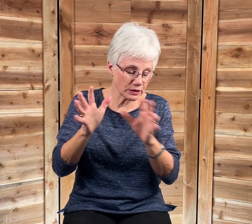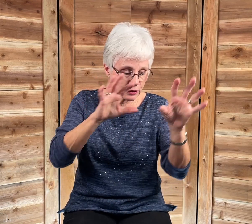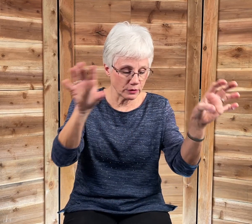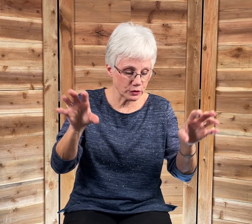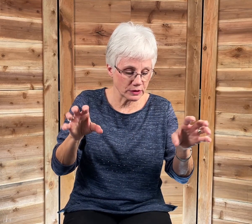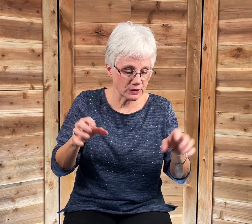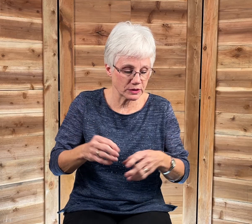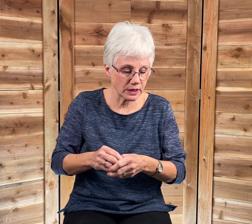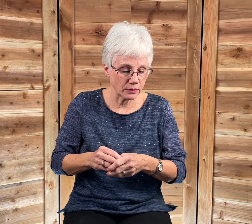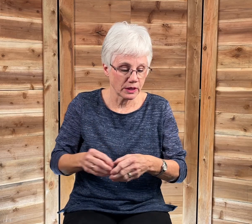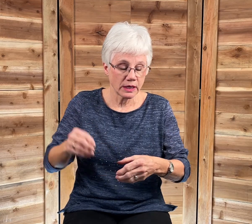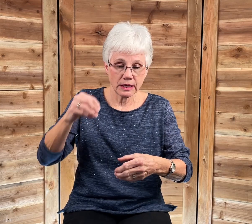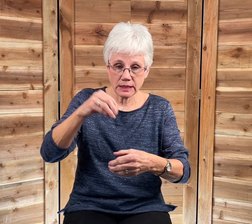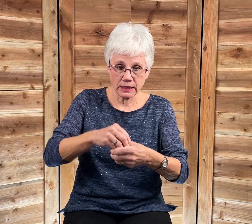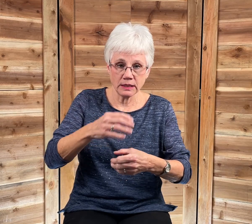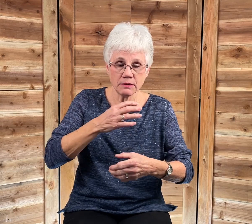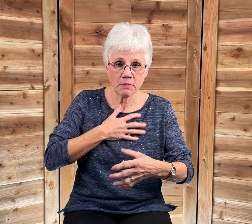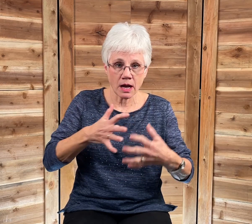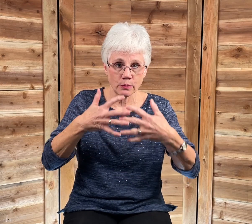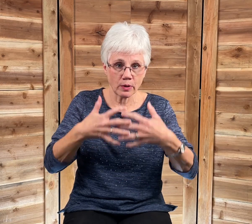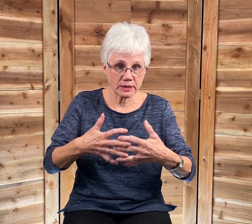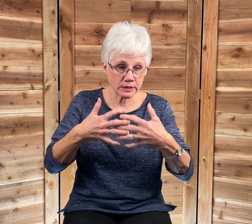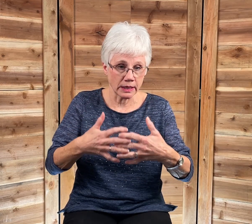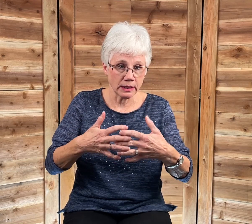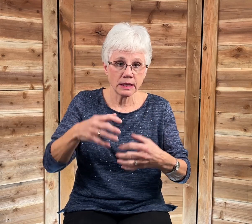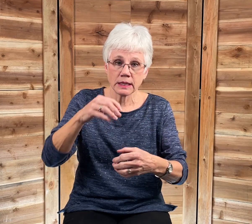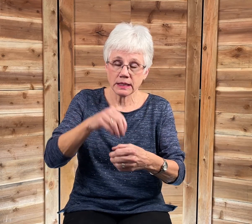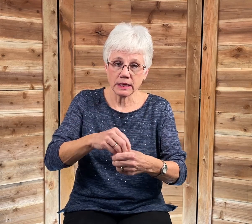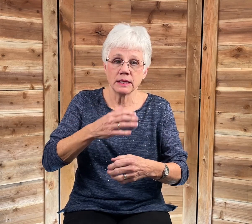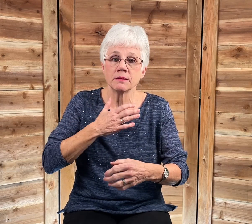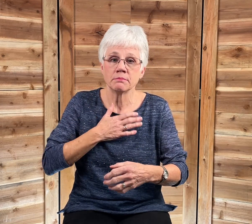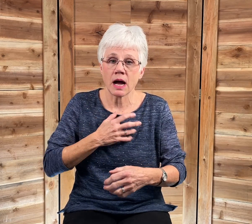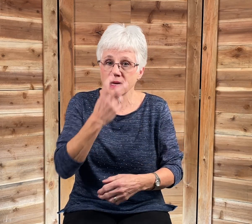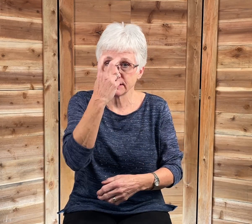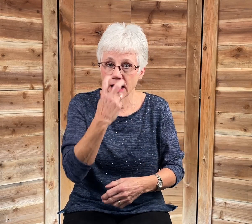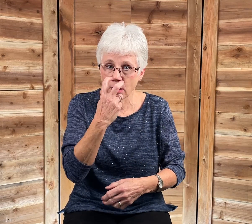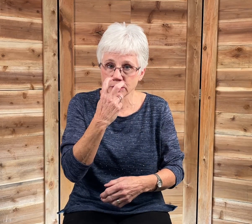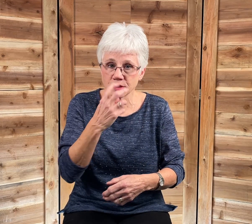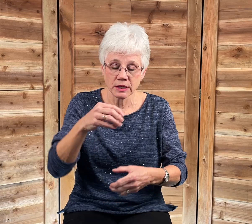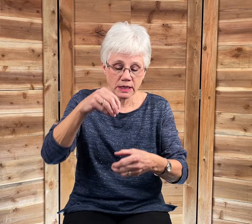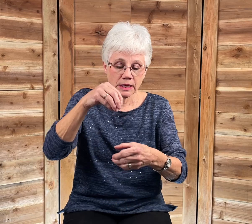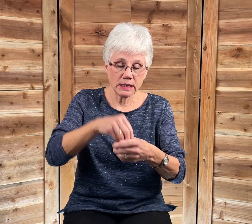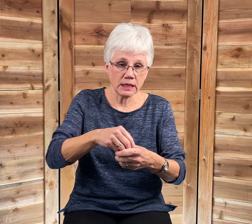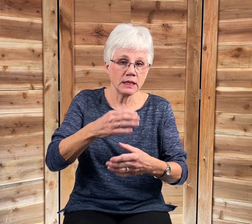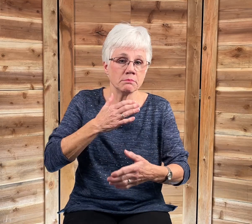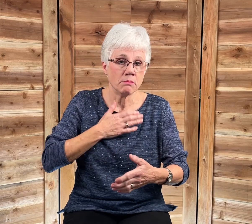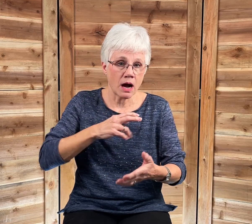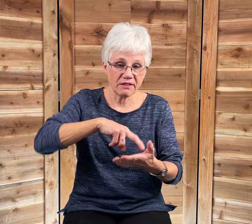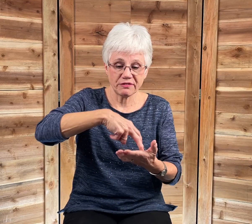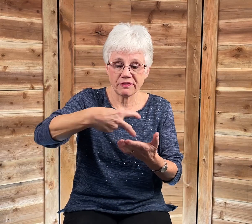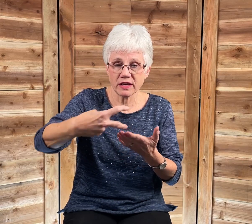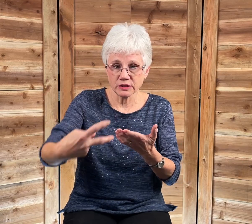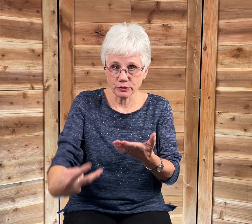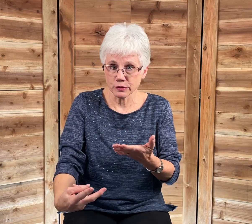So let's try those 2 sentences together. In my wrestling, in my doubts, in